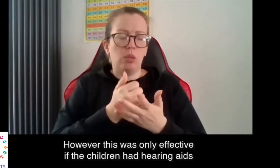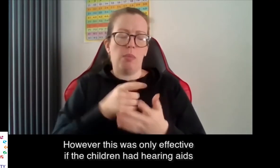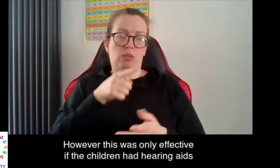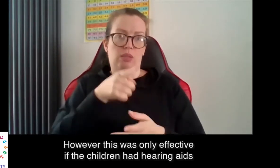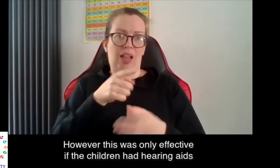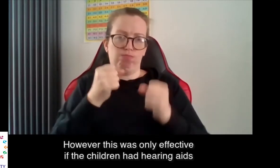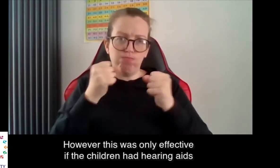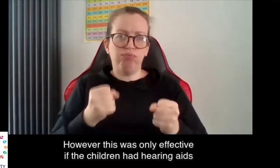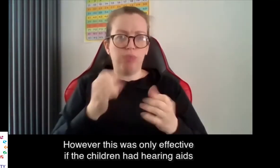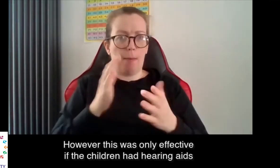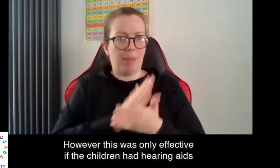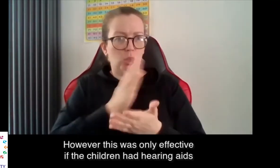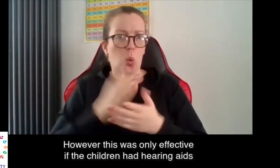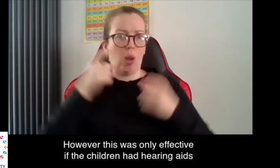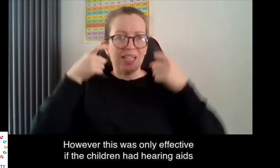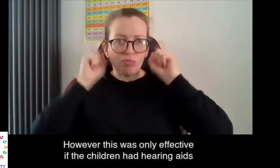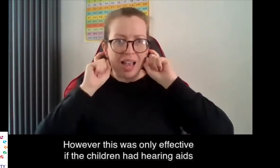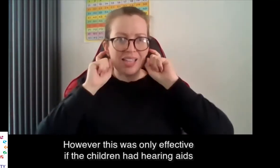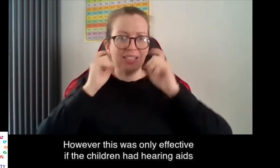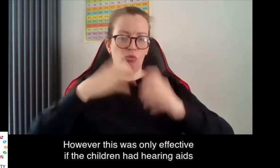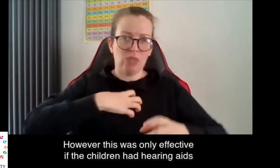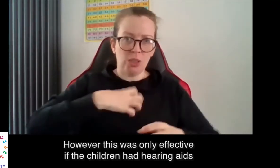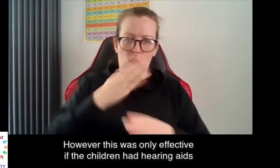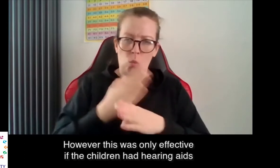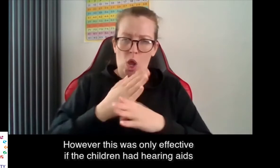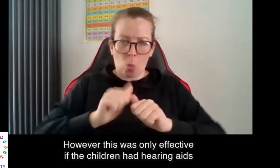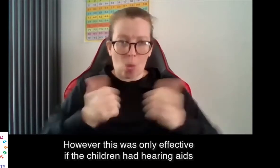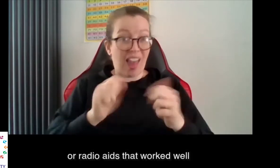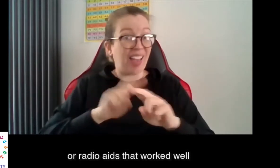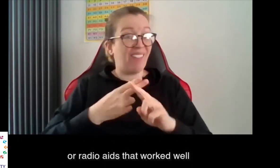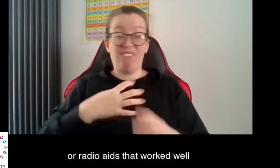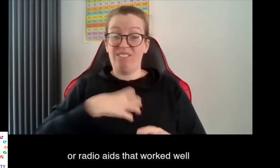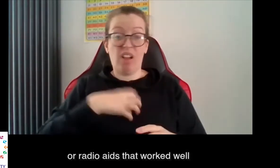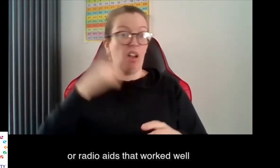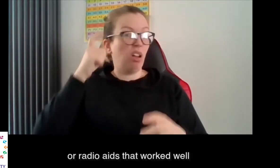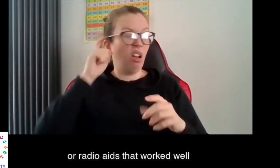However, this was only effective if the children had hearing aids or radio aids that worked well.